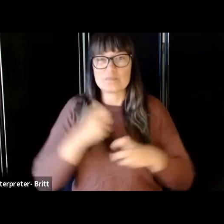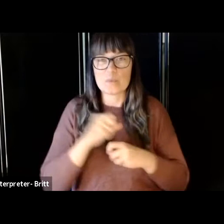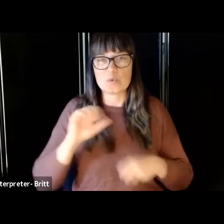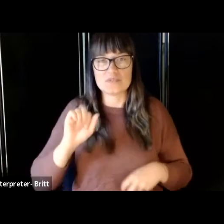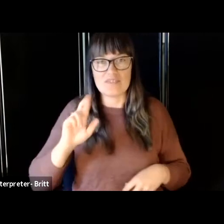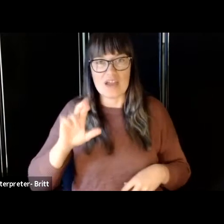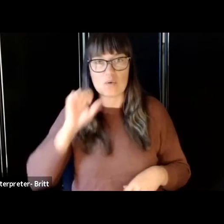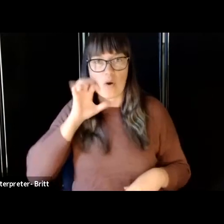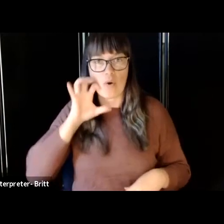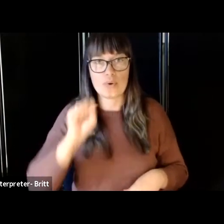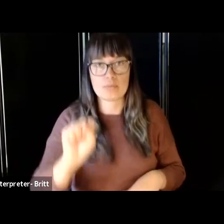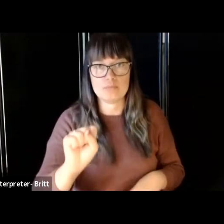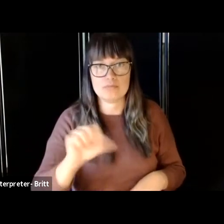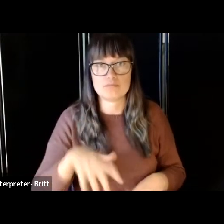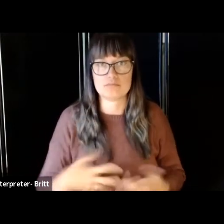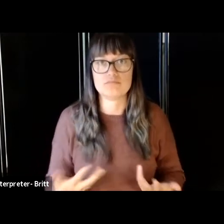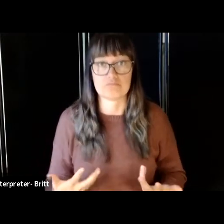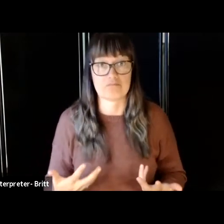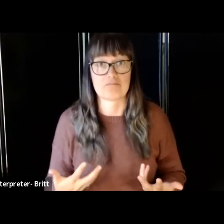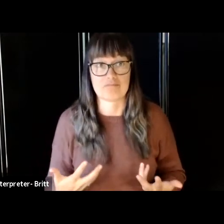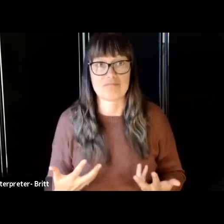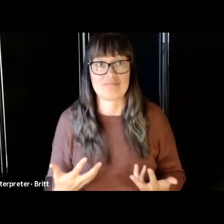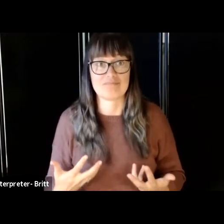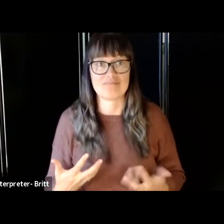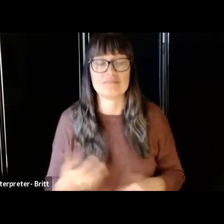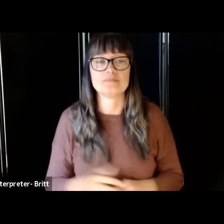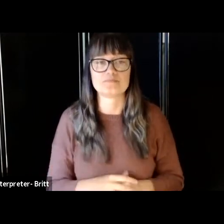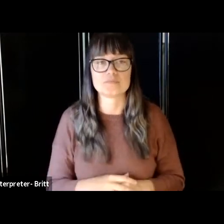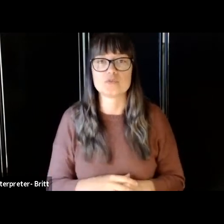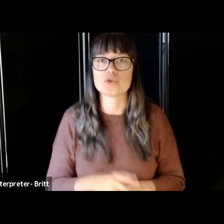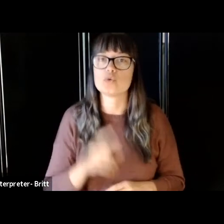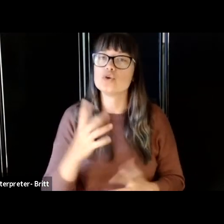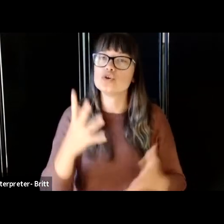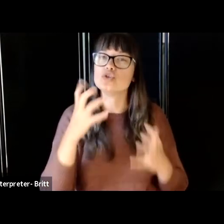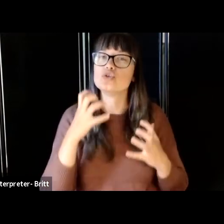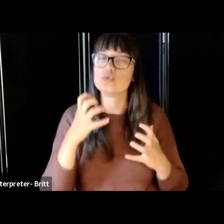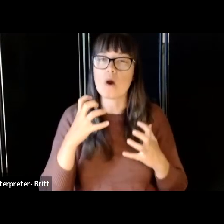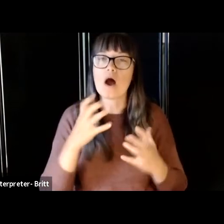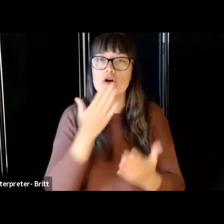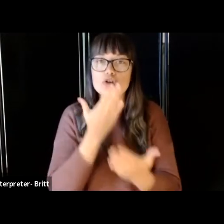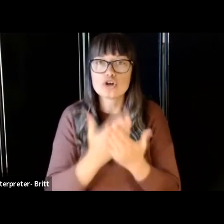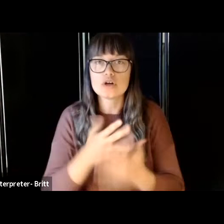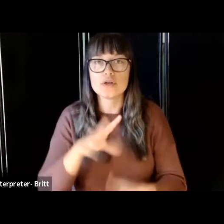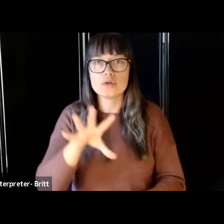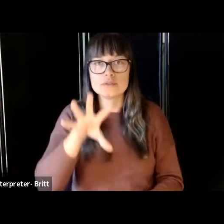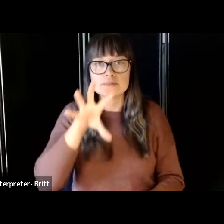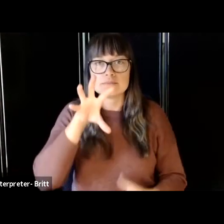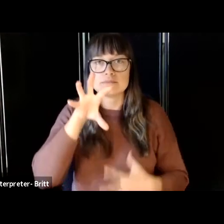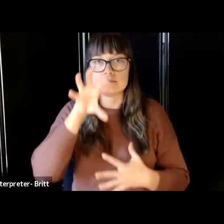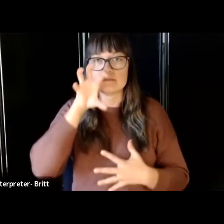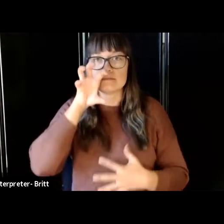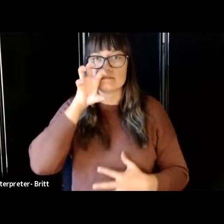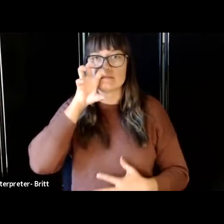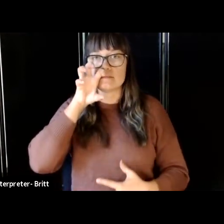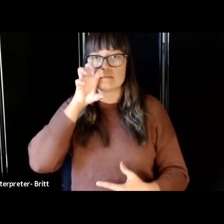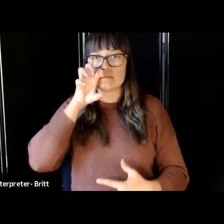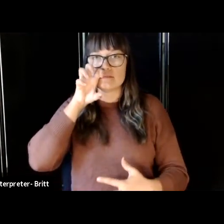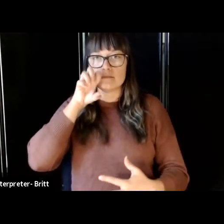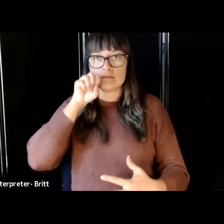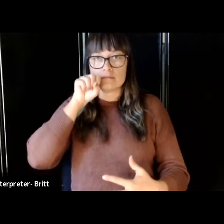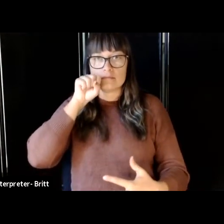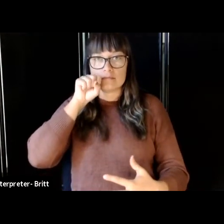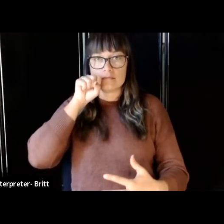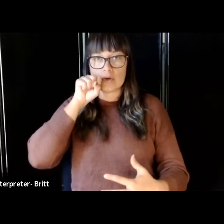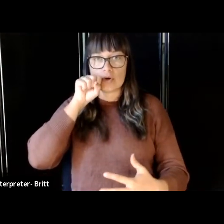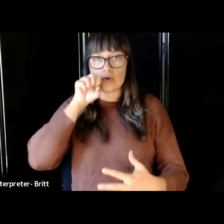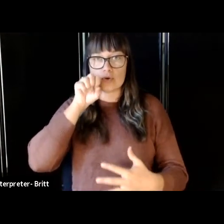quickly, causing maybe a possible grab in your throat. So the secret behind singing is not really a secret. When we're walking around during